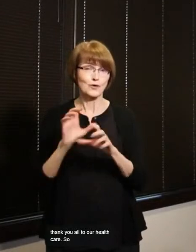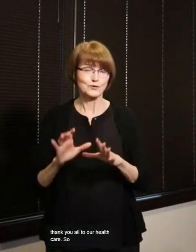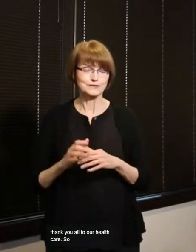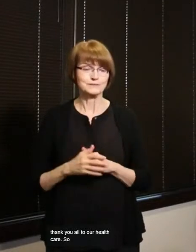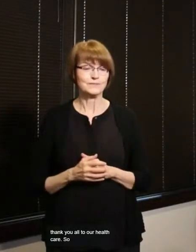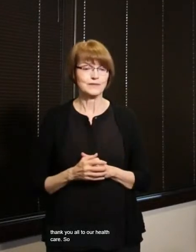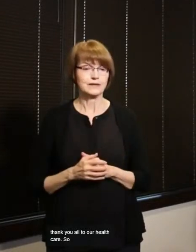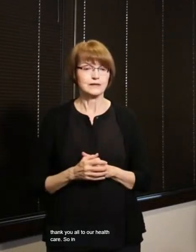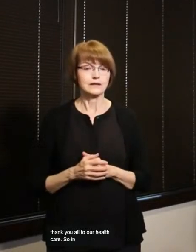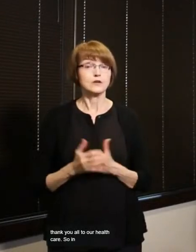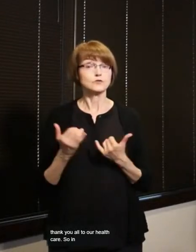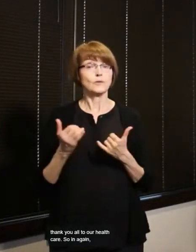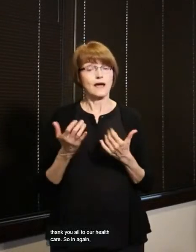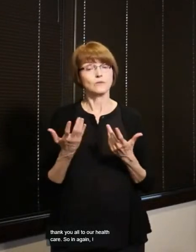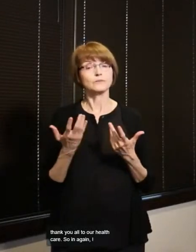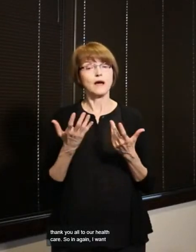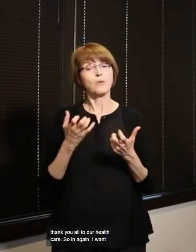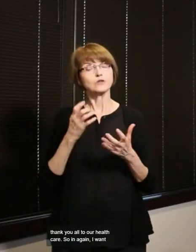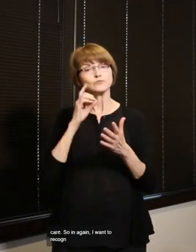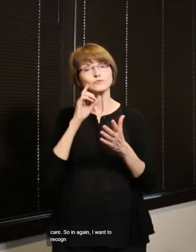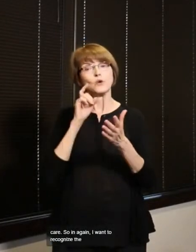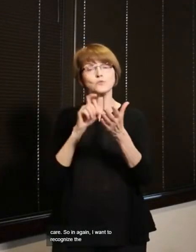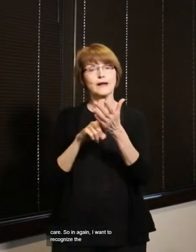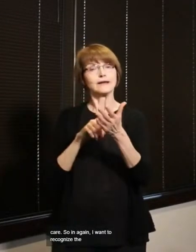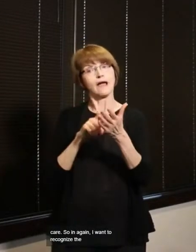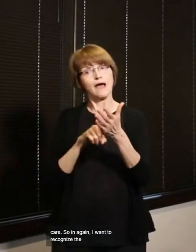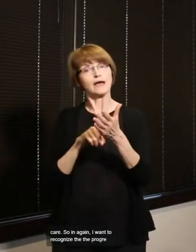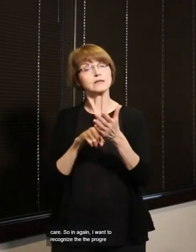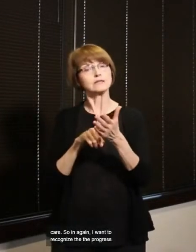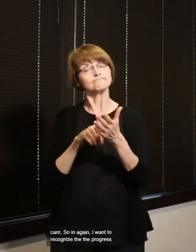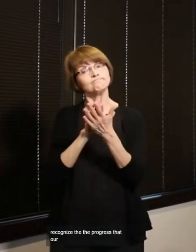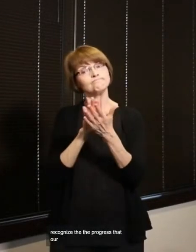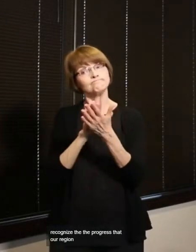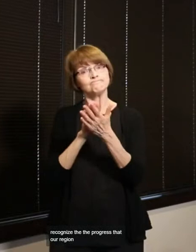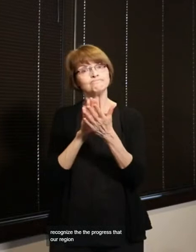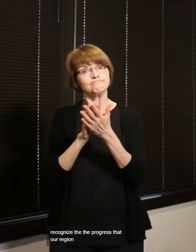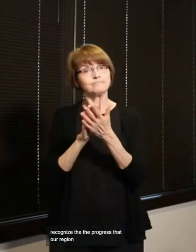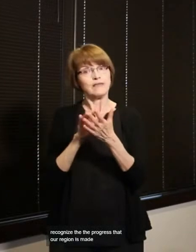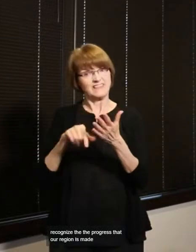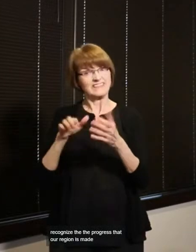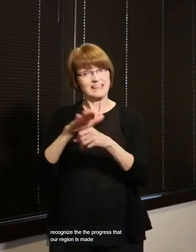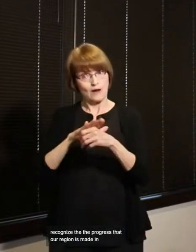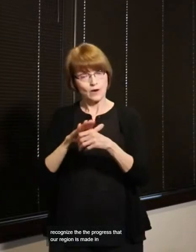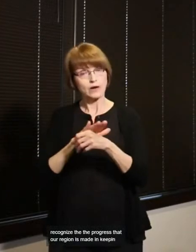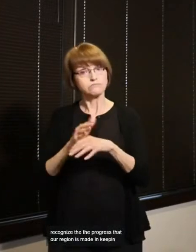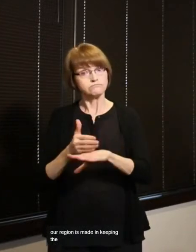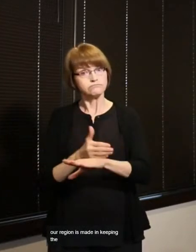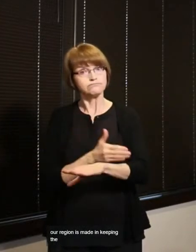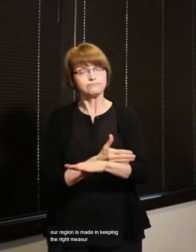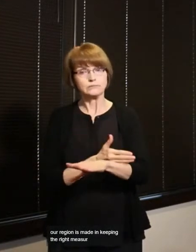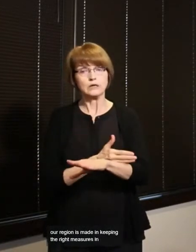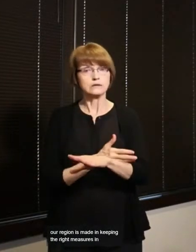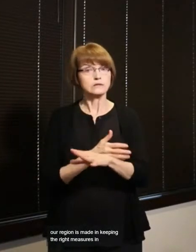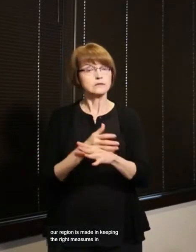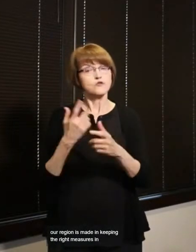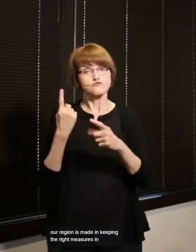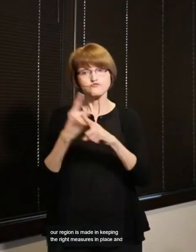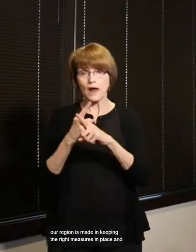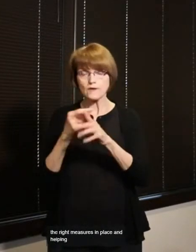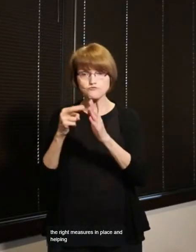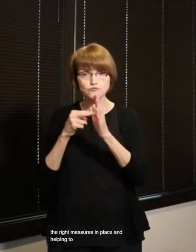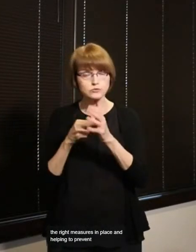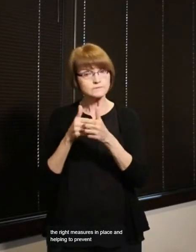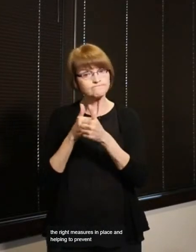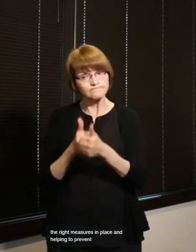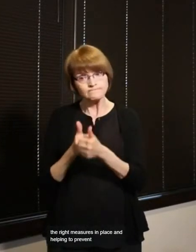So in conclusion, again, I wanted to recognize the progress that our region has made in keeping the right measures in place and helping to